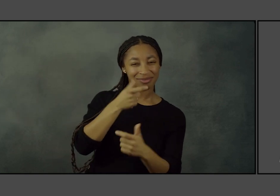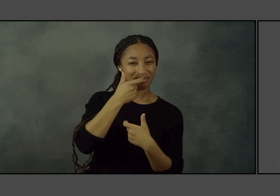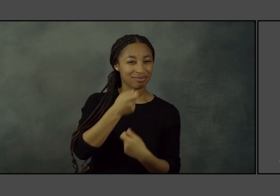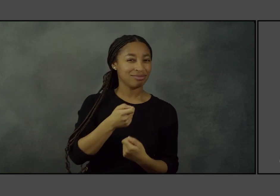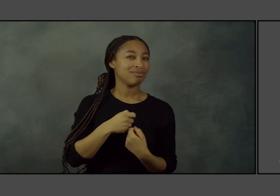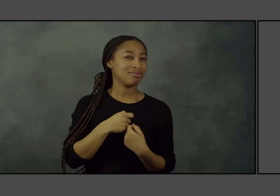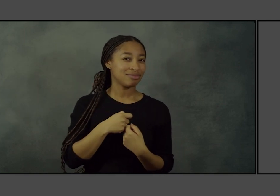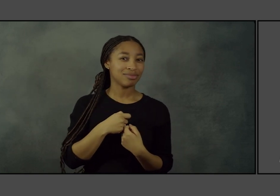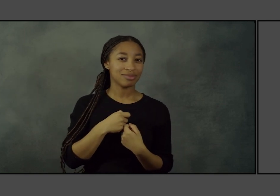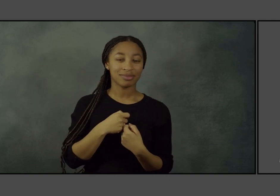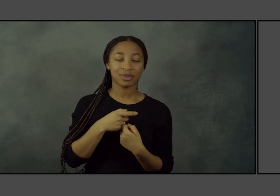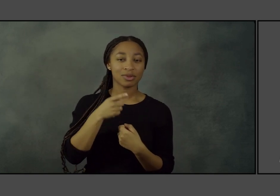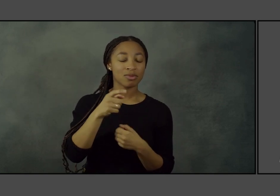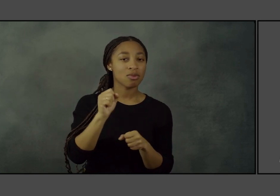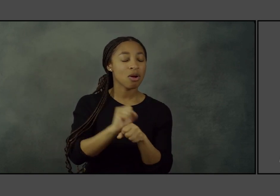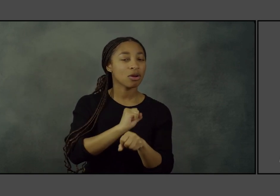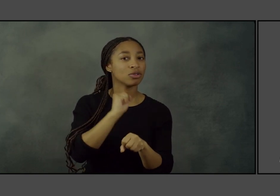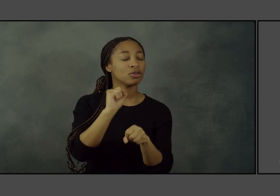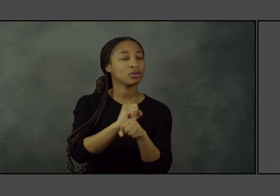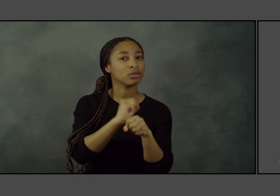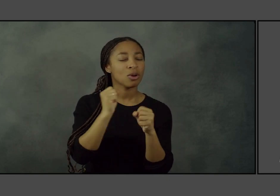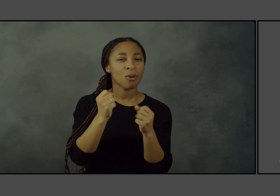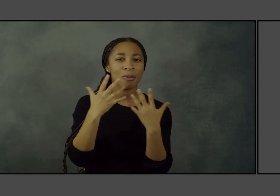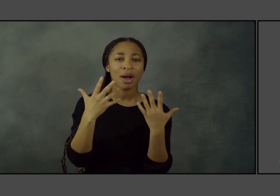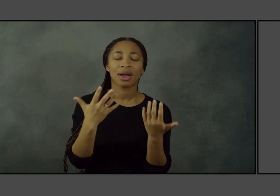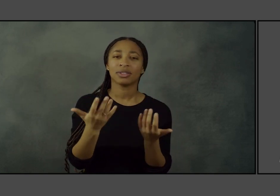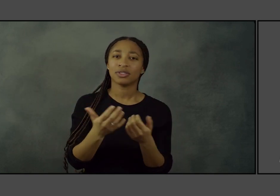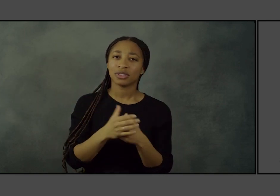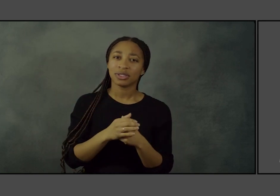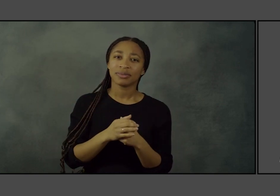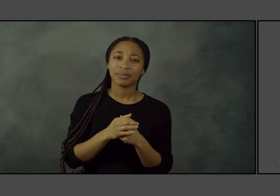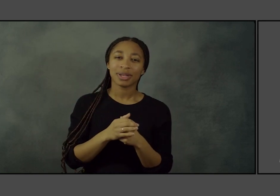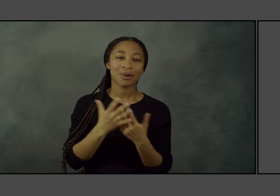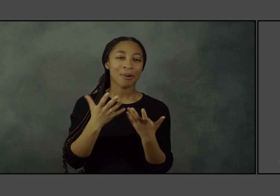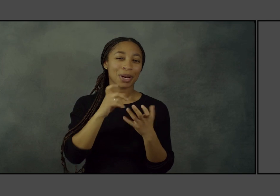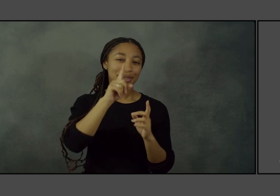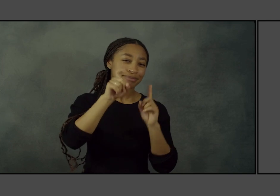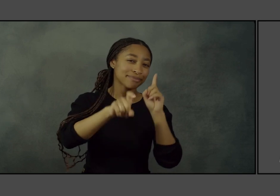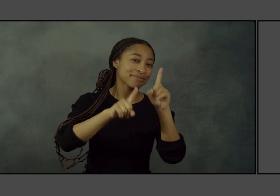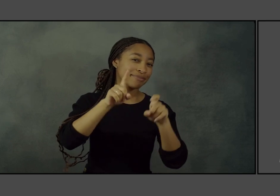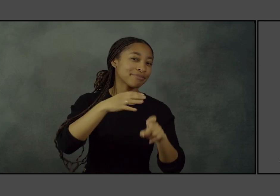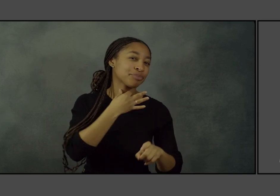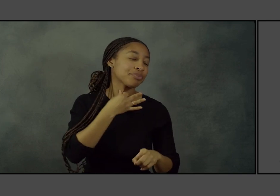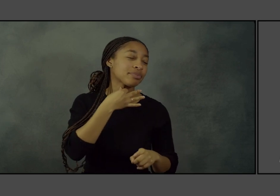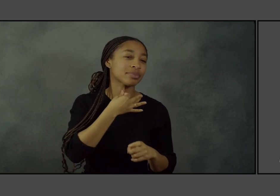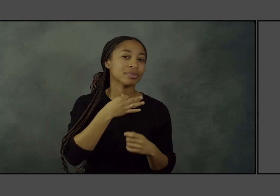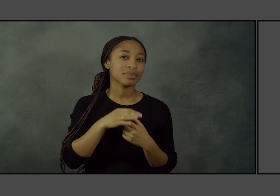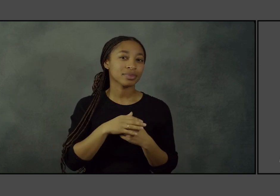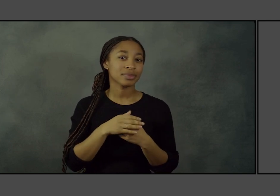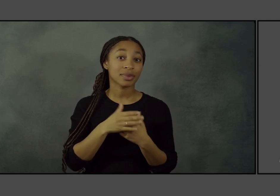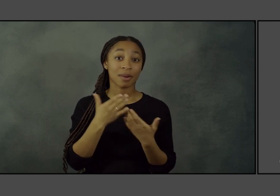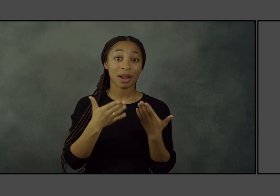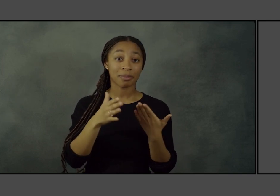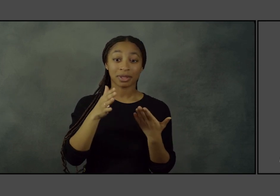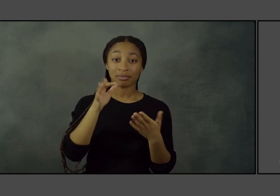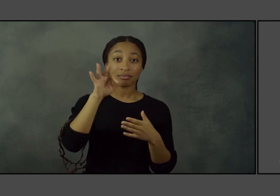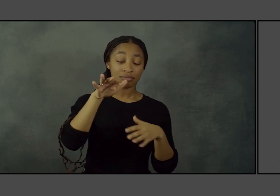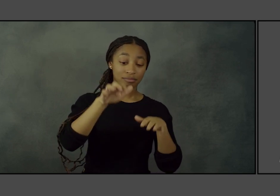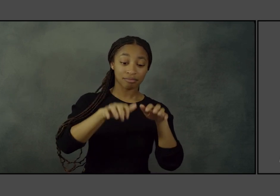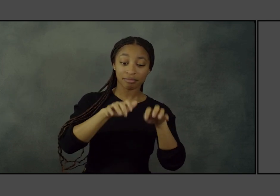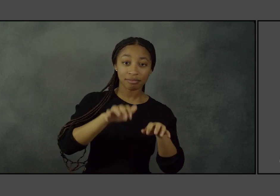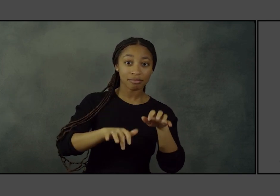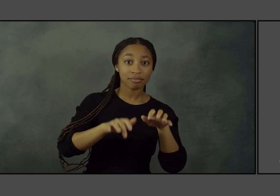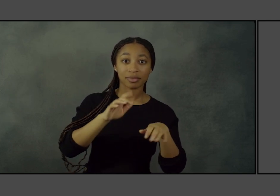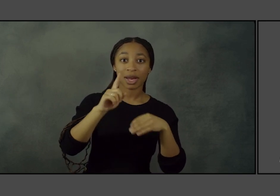are doing, and this is a question with many pieces to it, but if you could just drop in about, some of the challenges